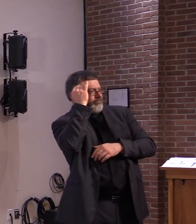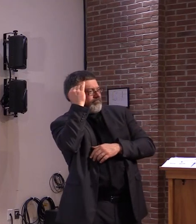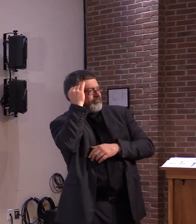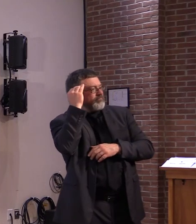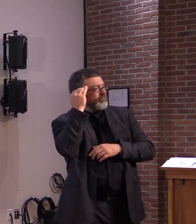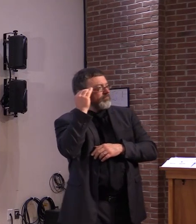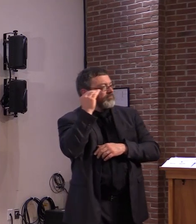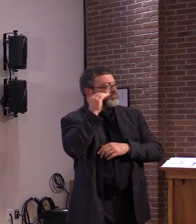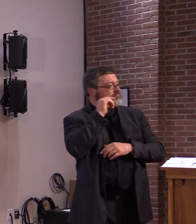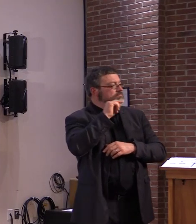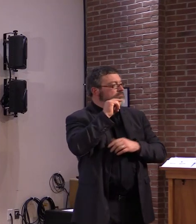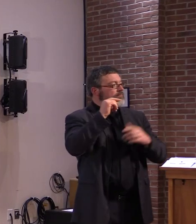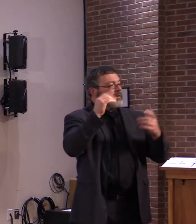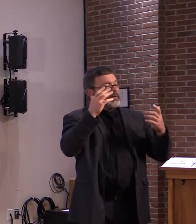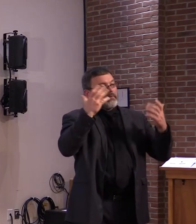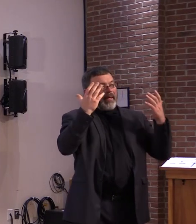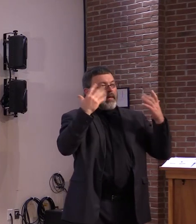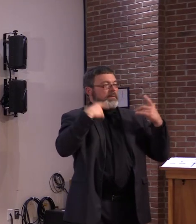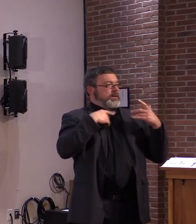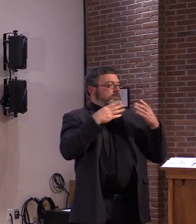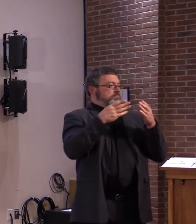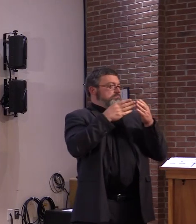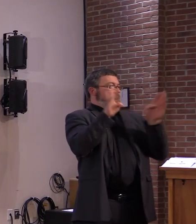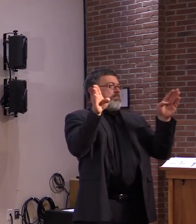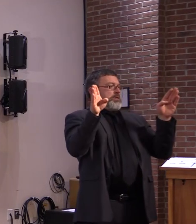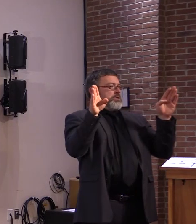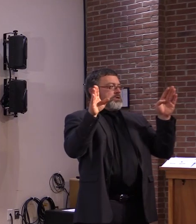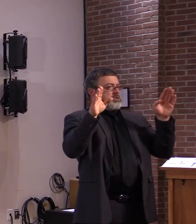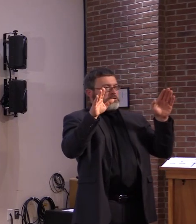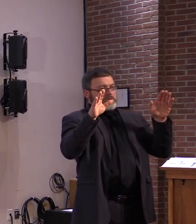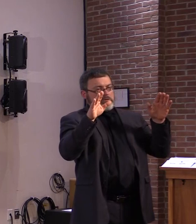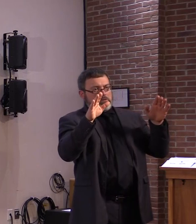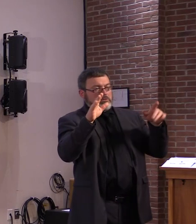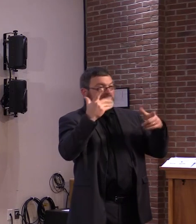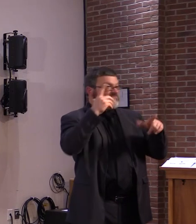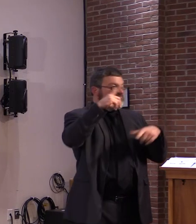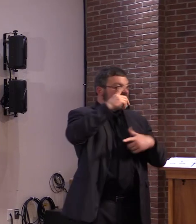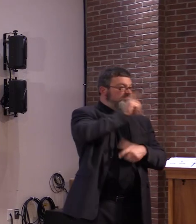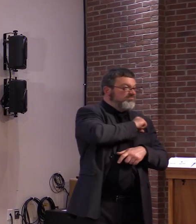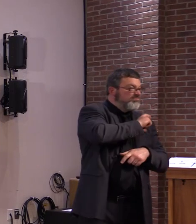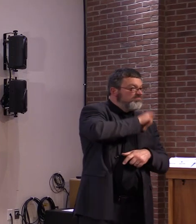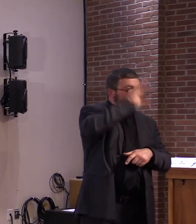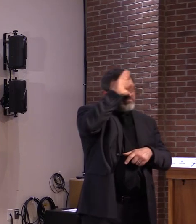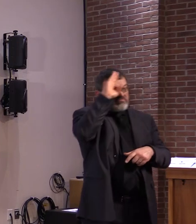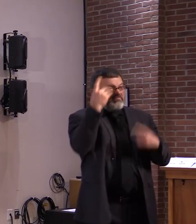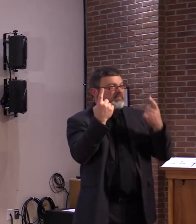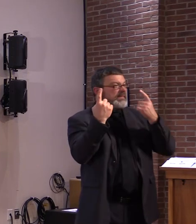some other populations as we're moving forward.